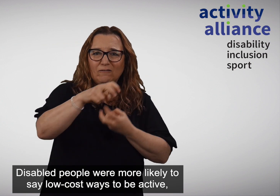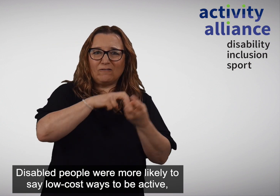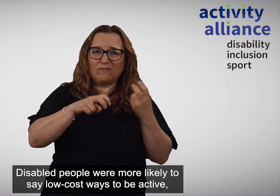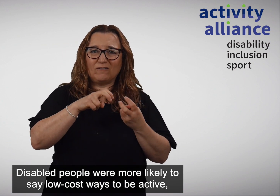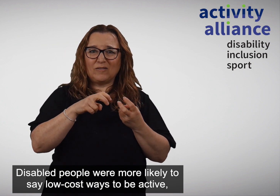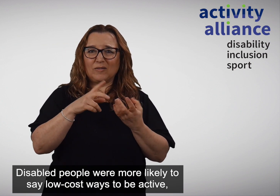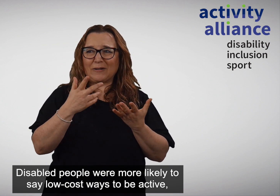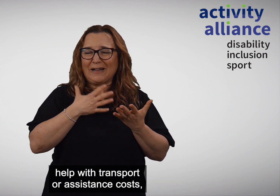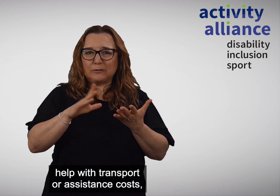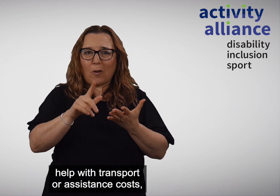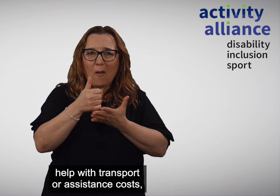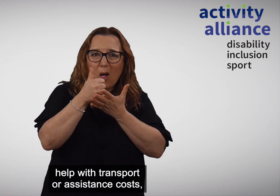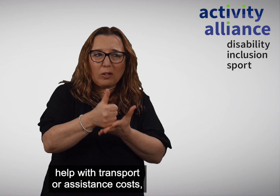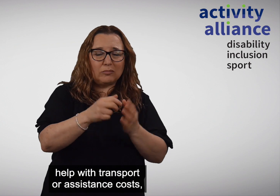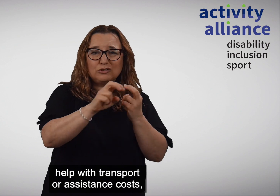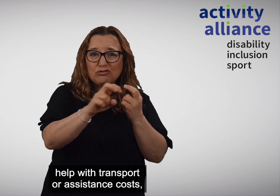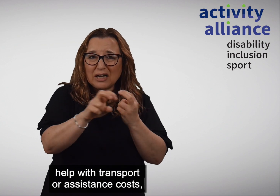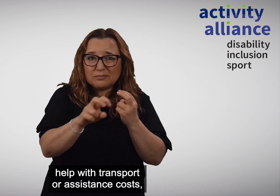help with transport or assistance costs,